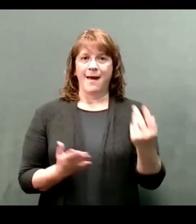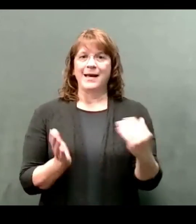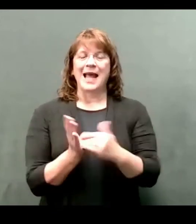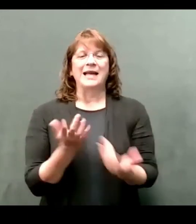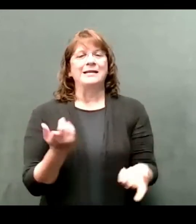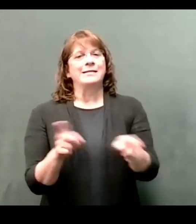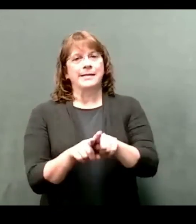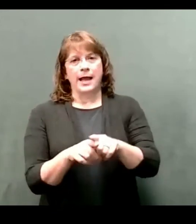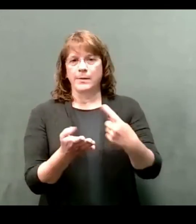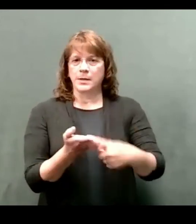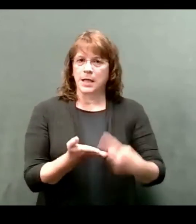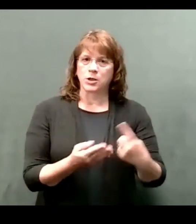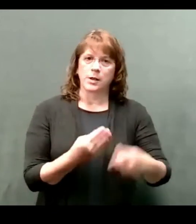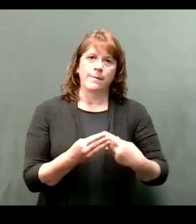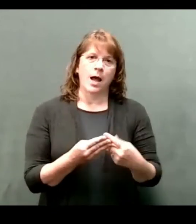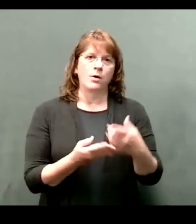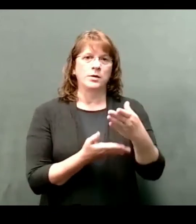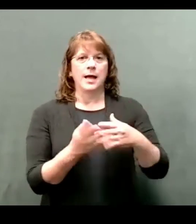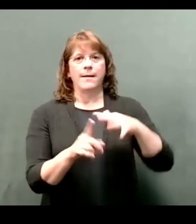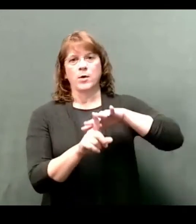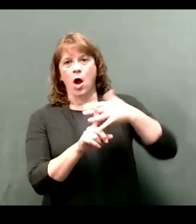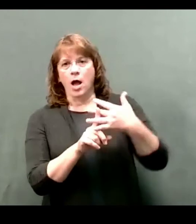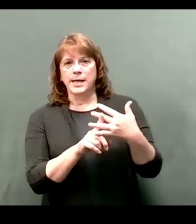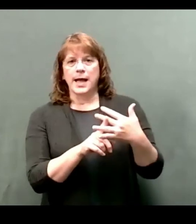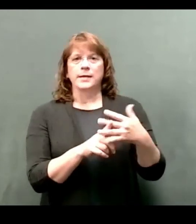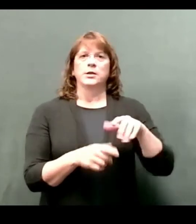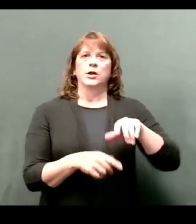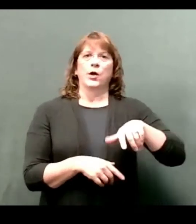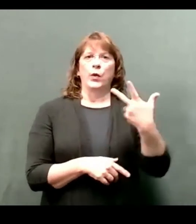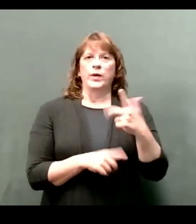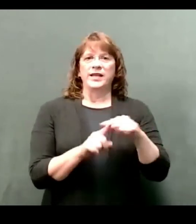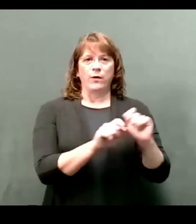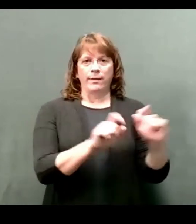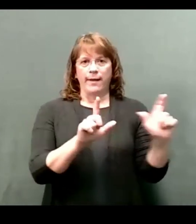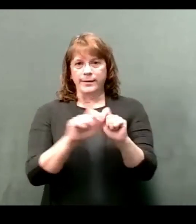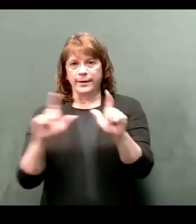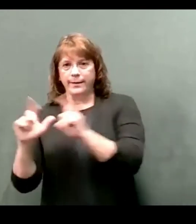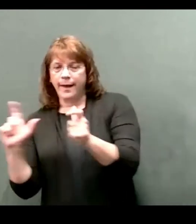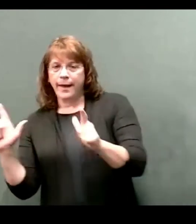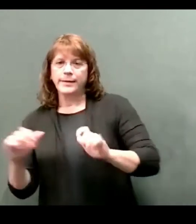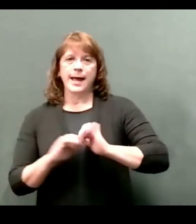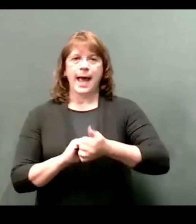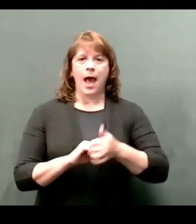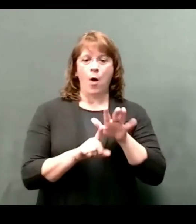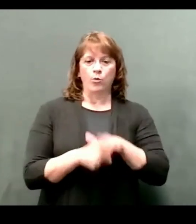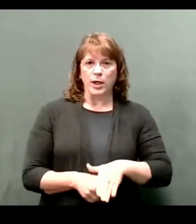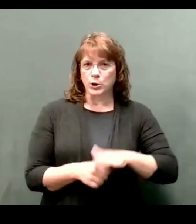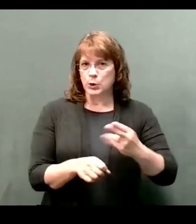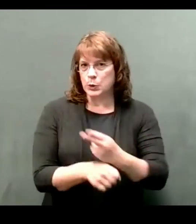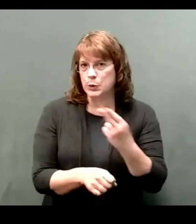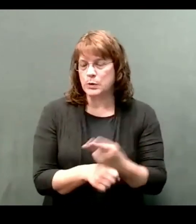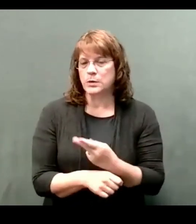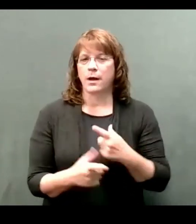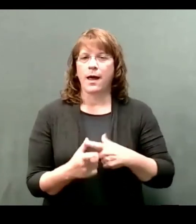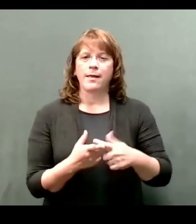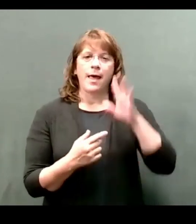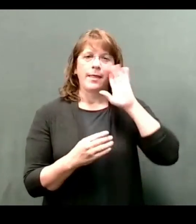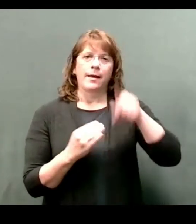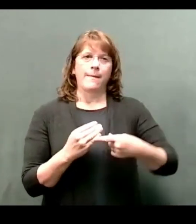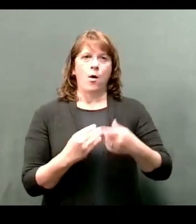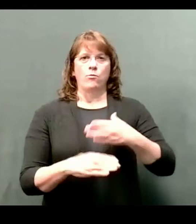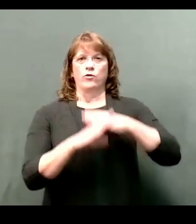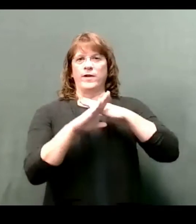all those same discussions about some historical context, those three different lenses of how oppression was utilized. And then once again, thinking about